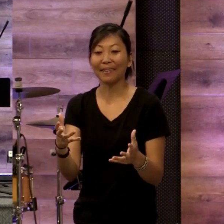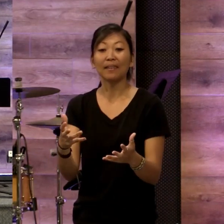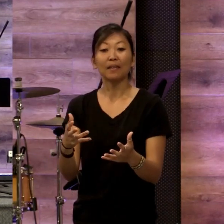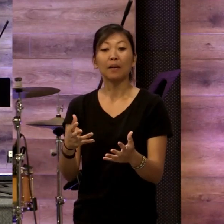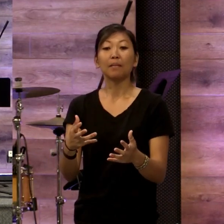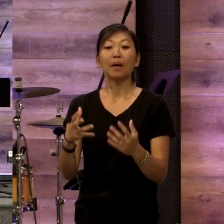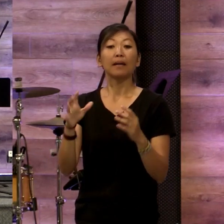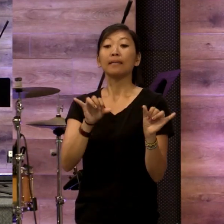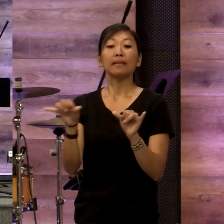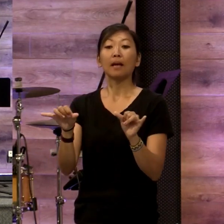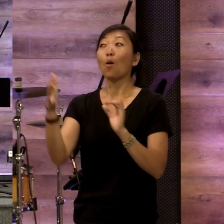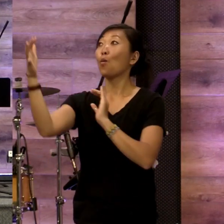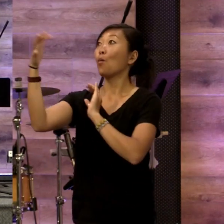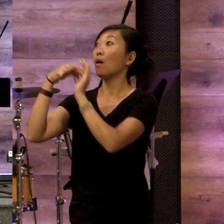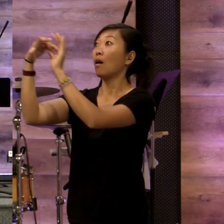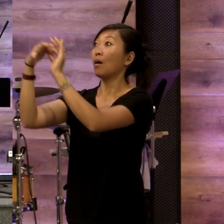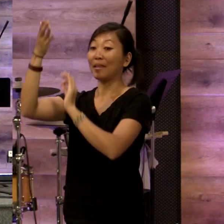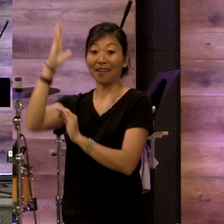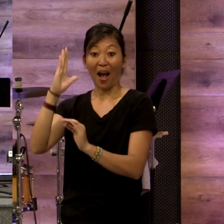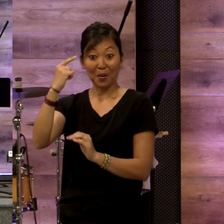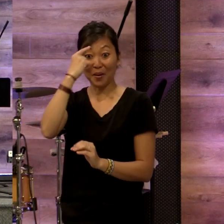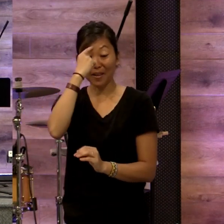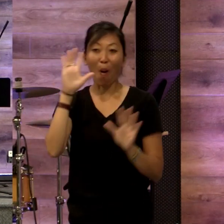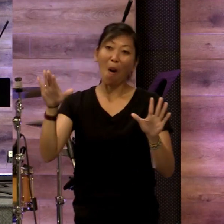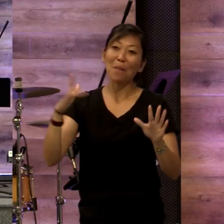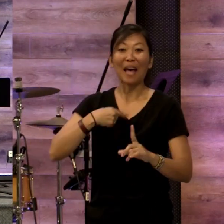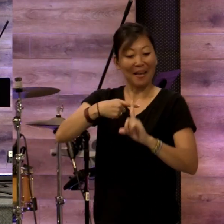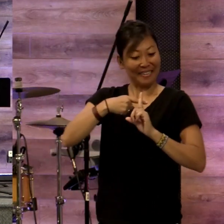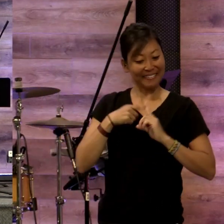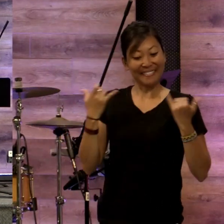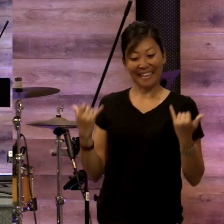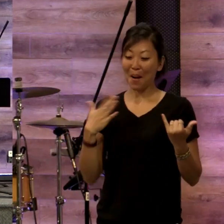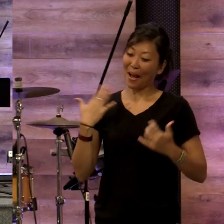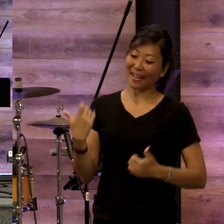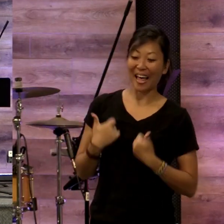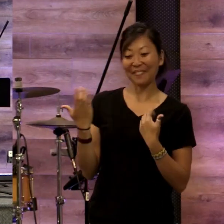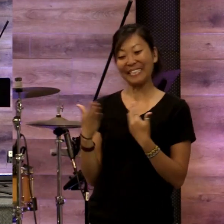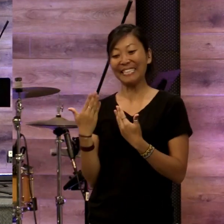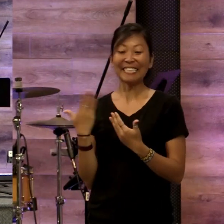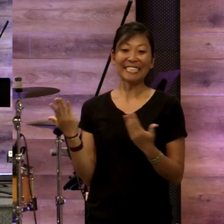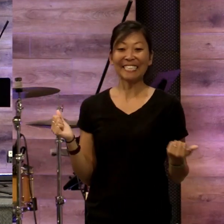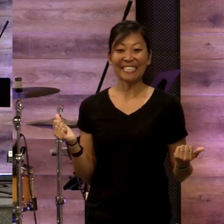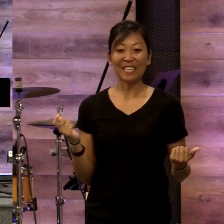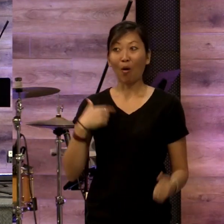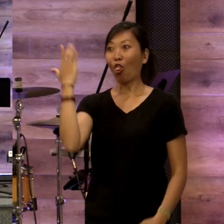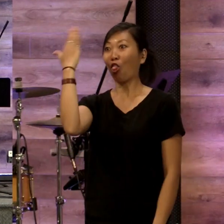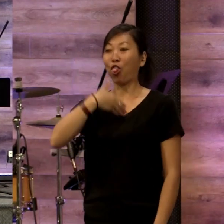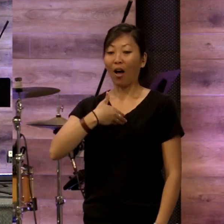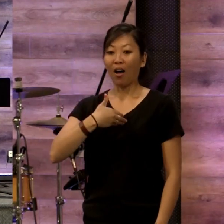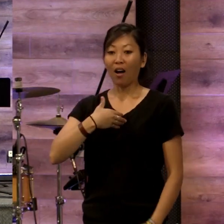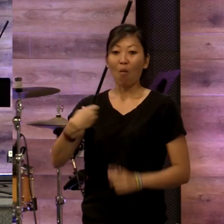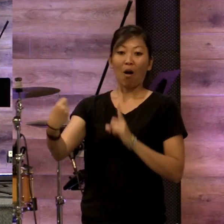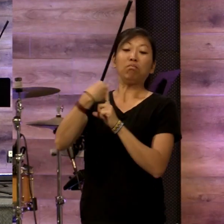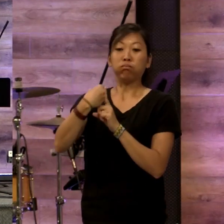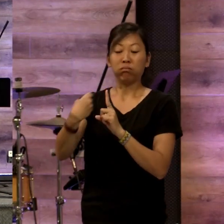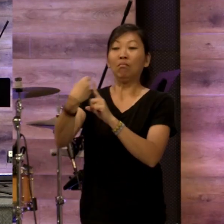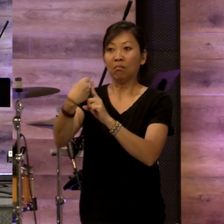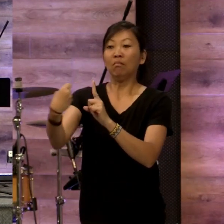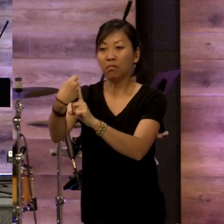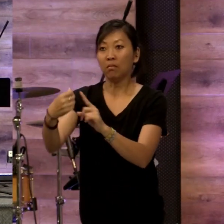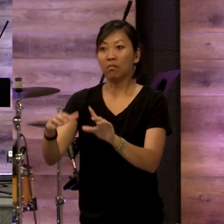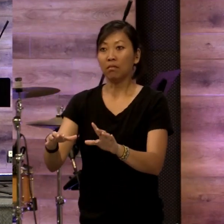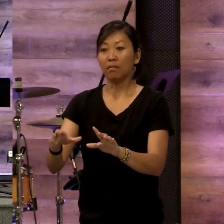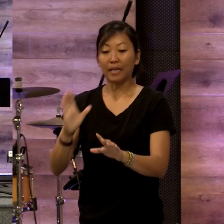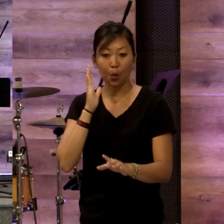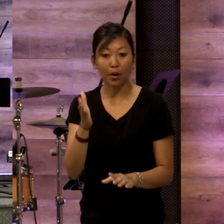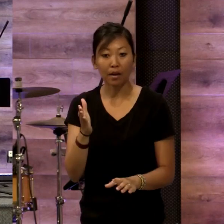God, we often think that our life is going to go a certain way. And we don't expect that those things are going to come, but they do. And